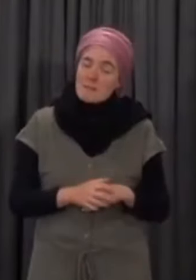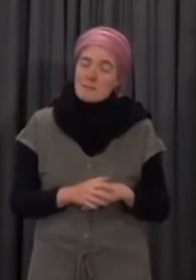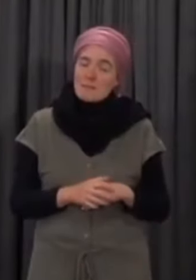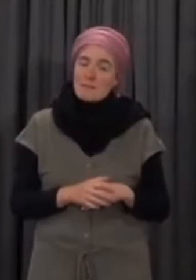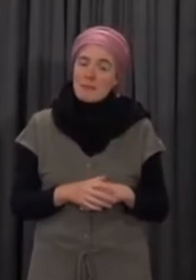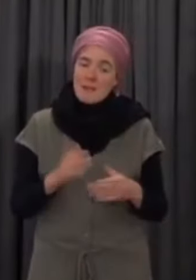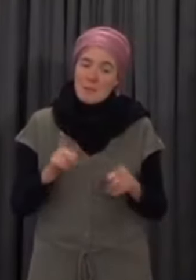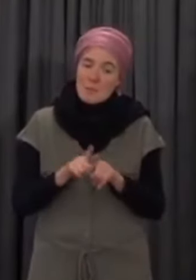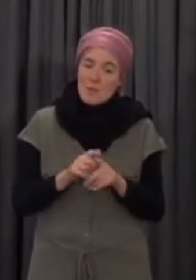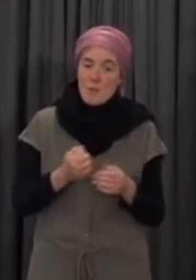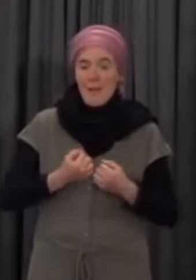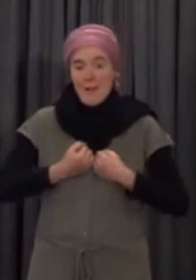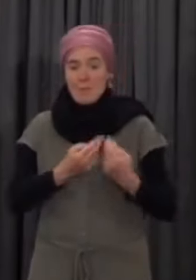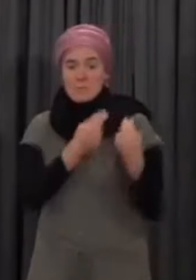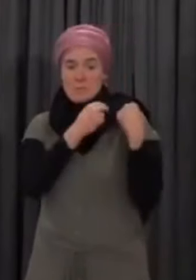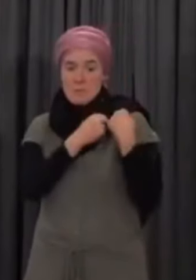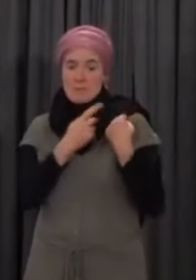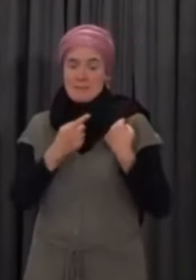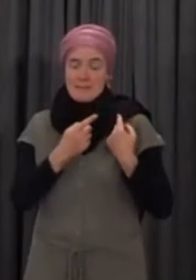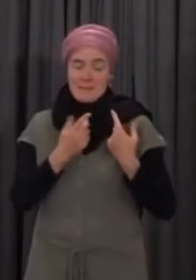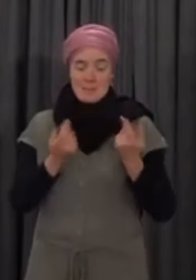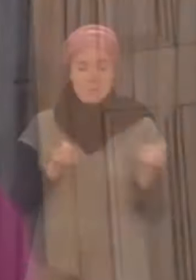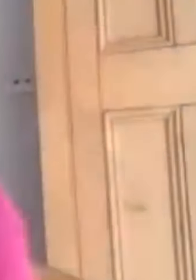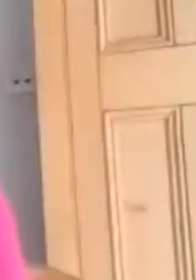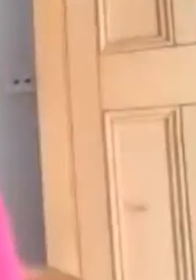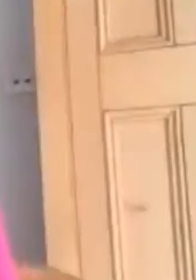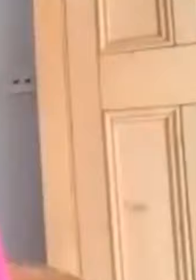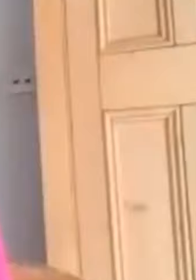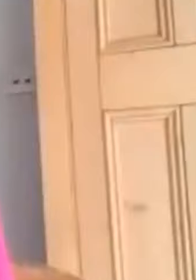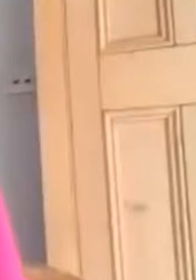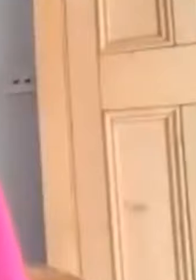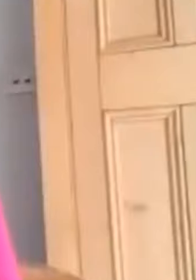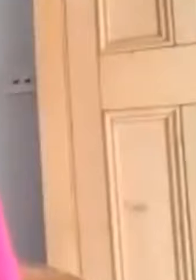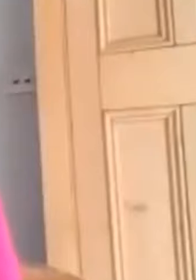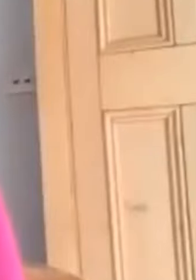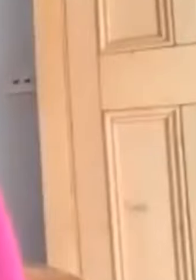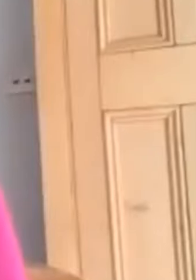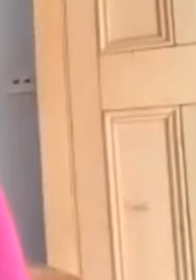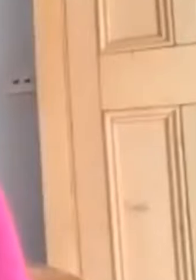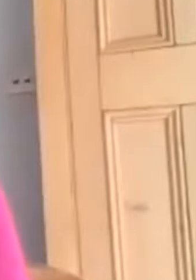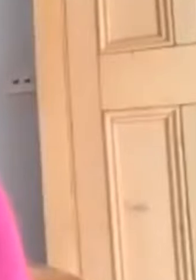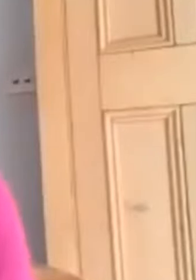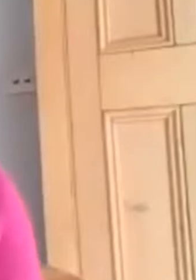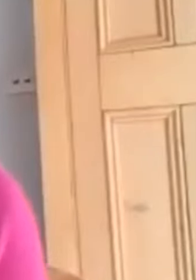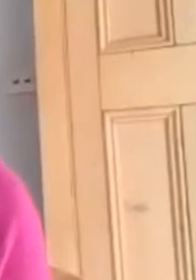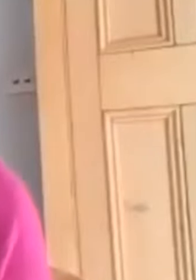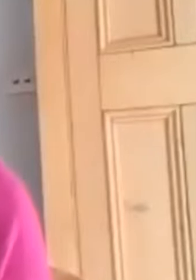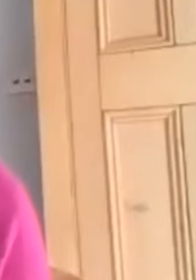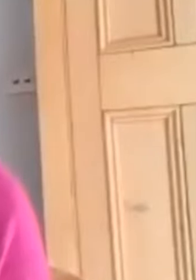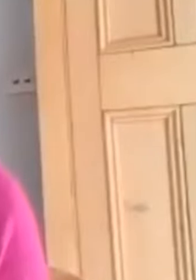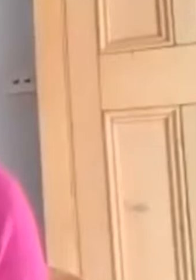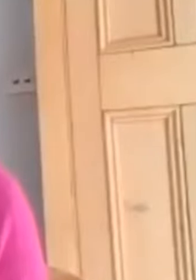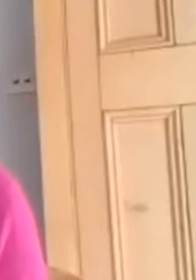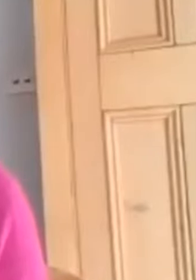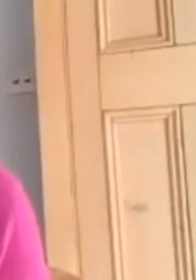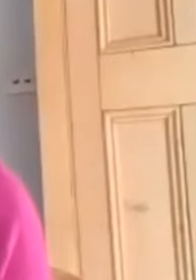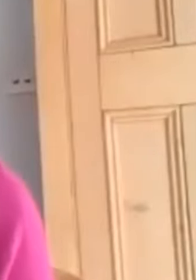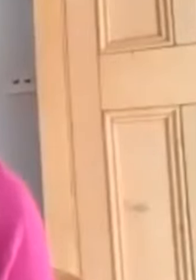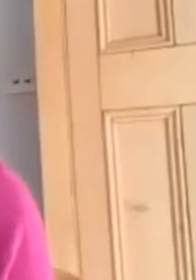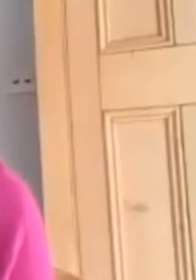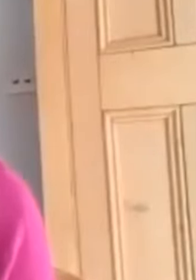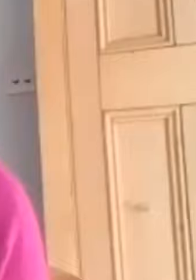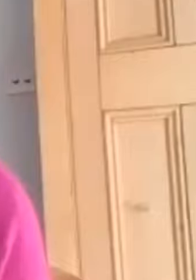to exercise. Coming out of lockdown is clearly going to be harder than going into lockdown. And you mentioned what